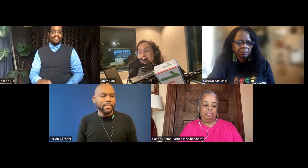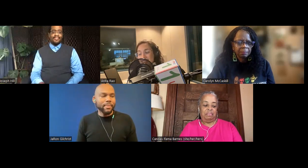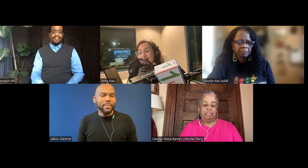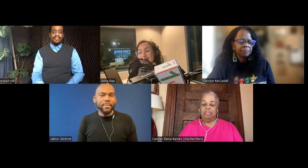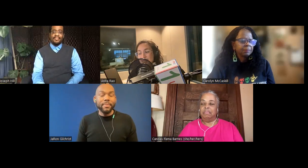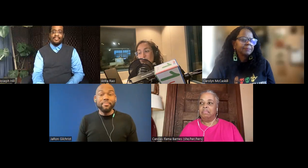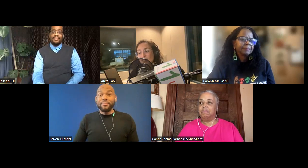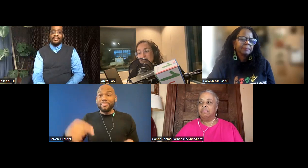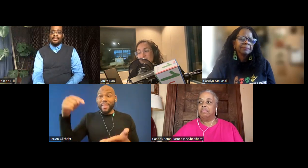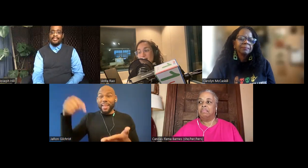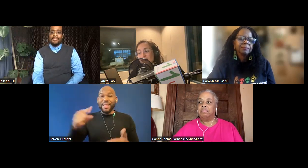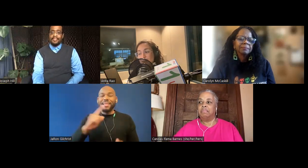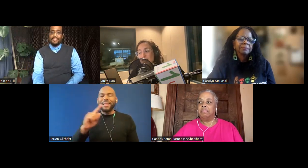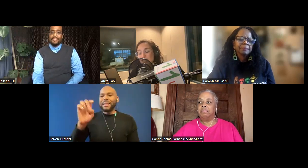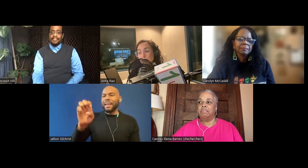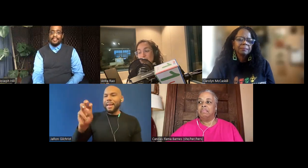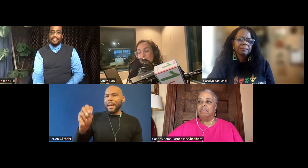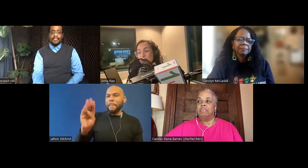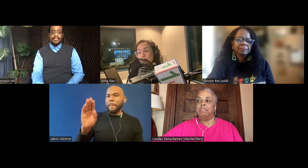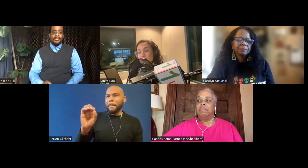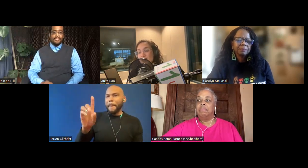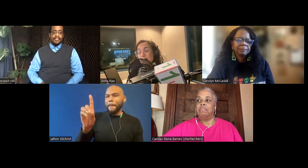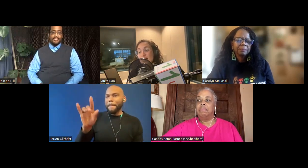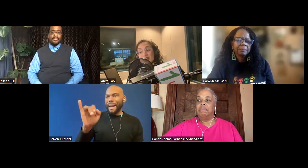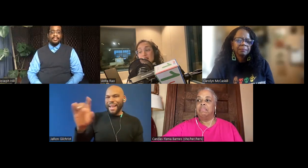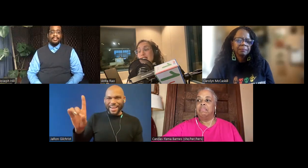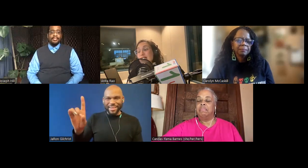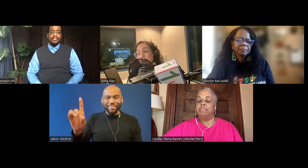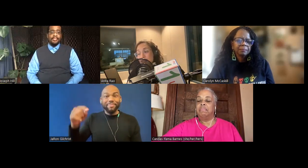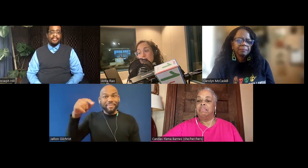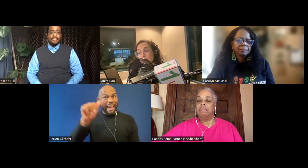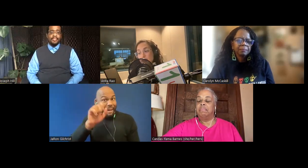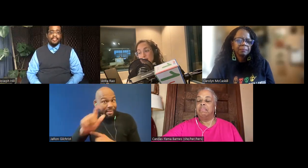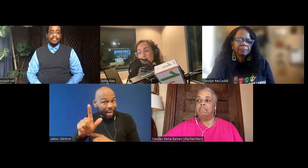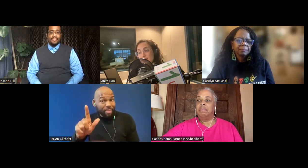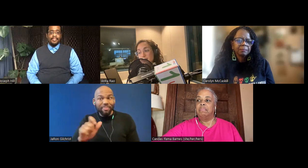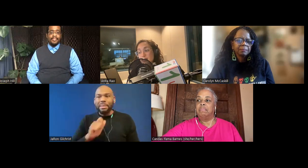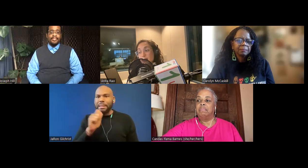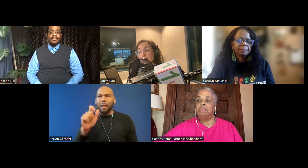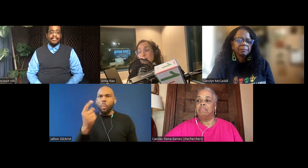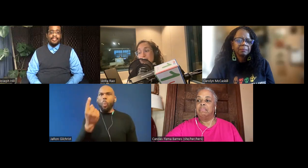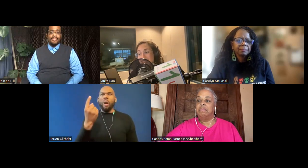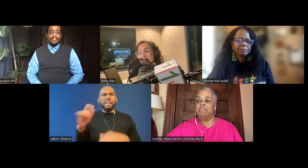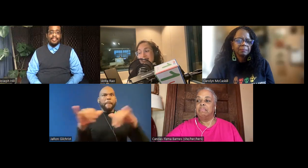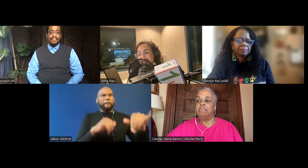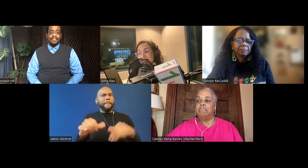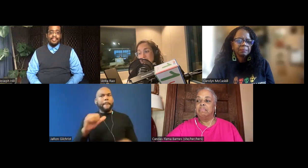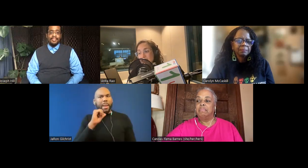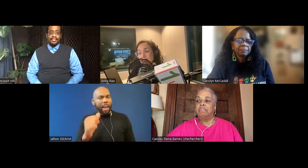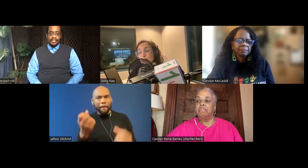This is Embodied. I'm Anita Rao. ASL is not a monolith. In fact, many distinct dialects have